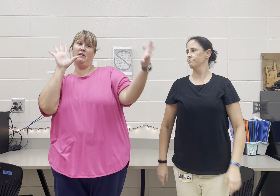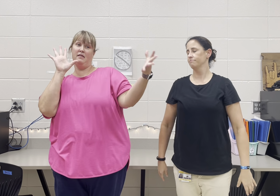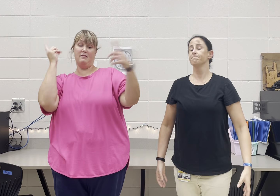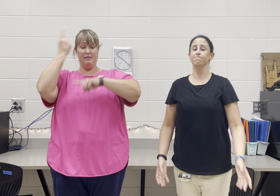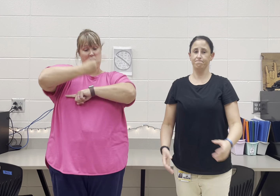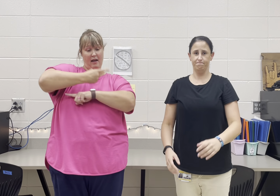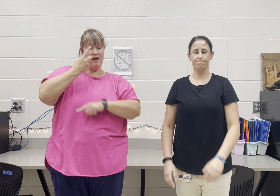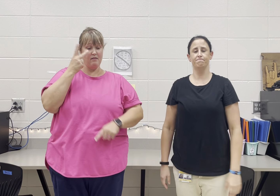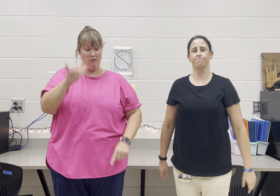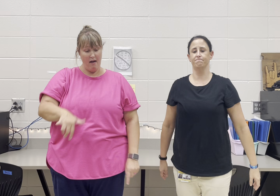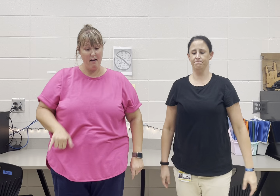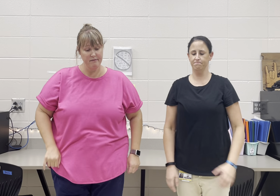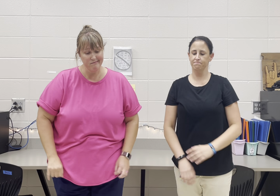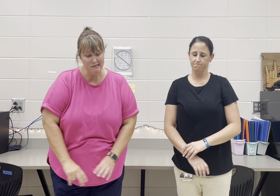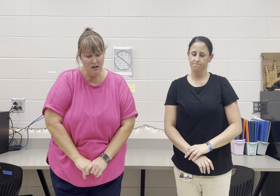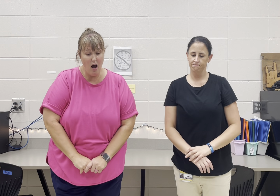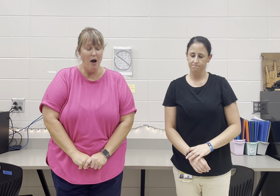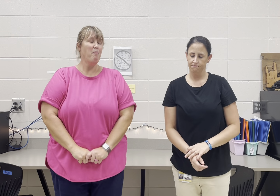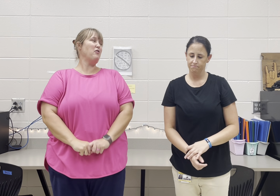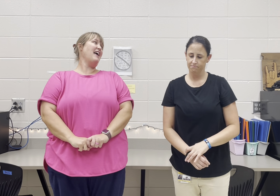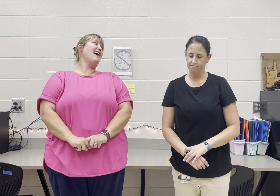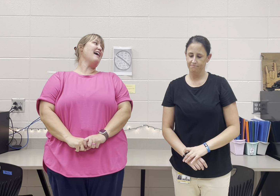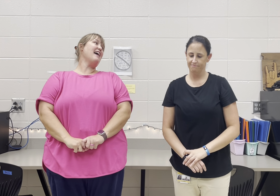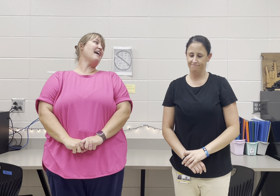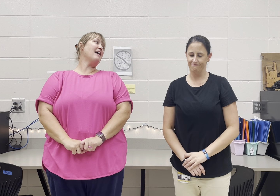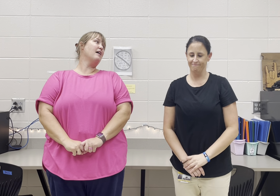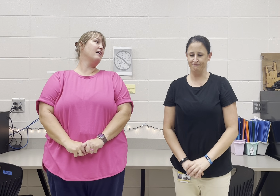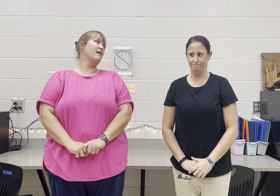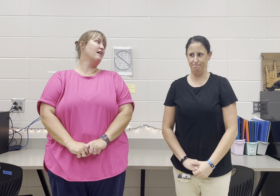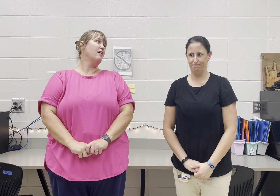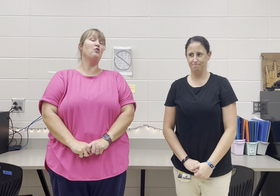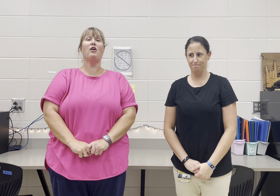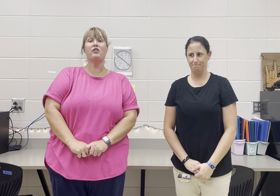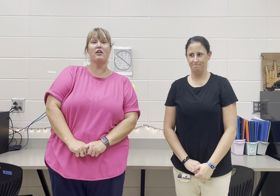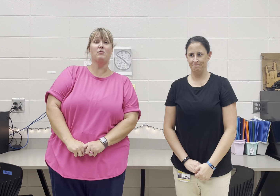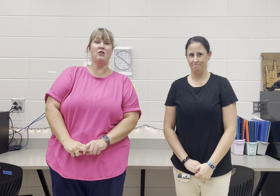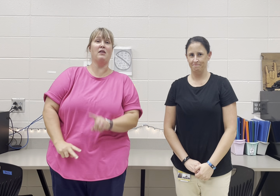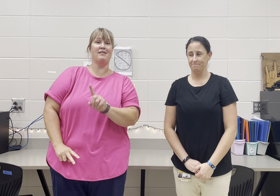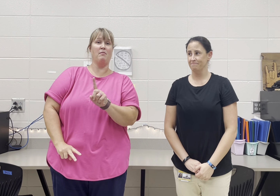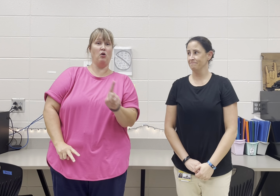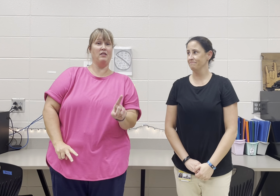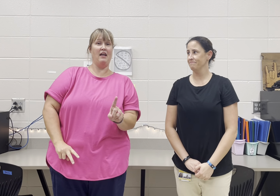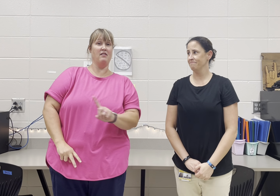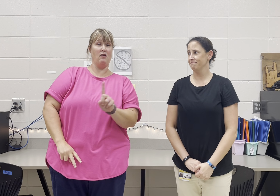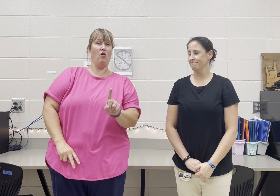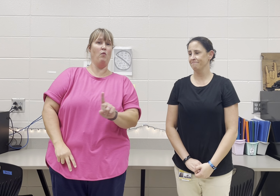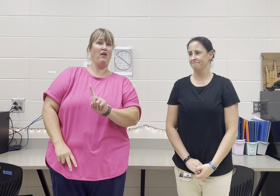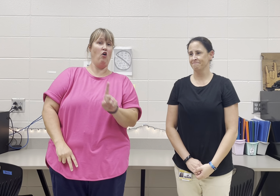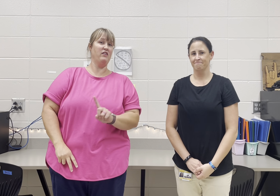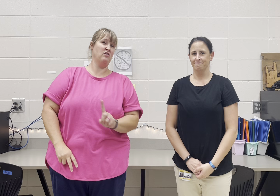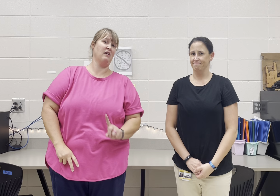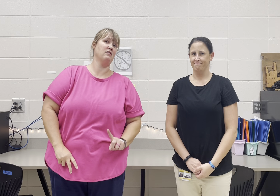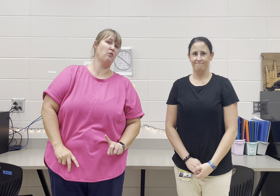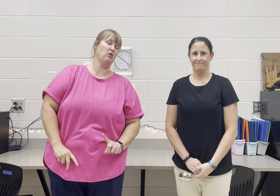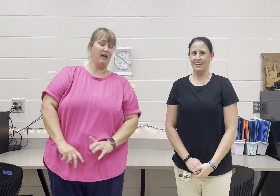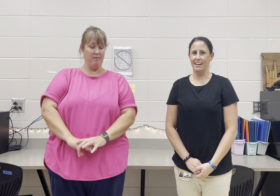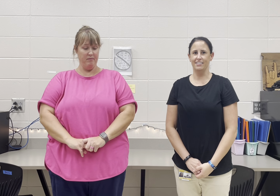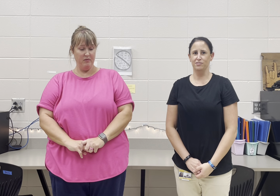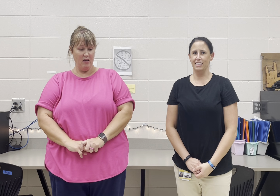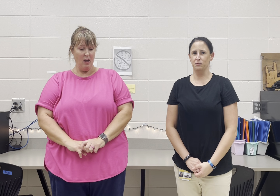Independence Day. I saw Mhm. that. Birthday! You know you're good when you can sign birthday, the song with all different signs for birthday. I don't like one